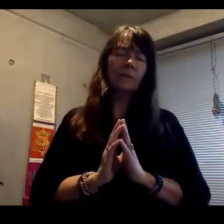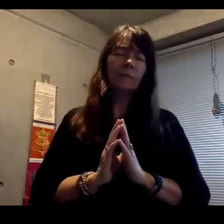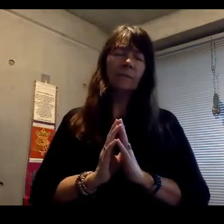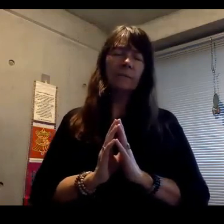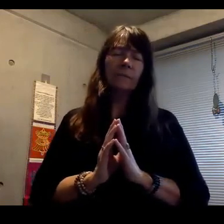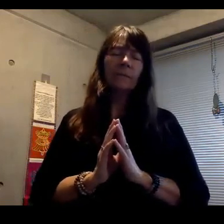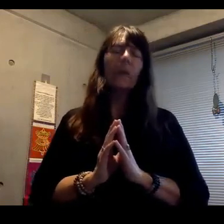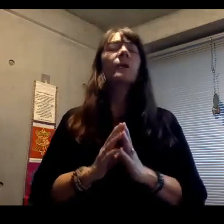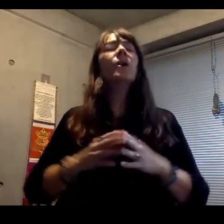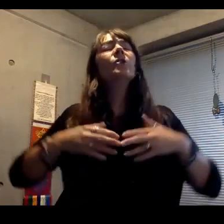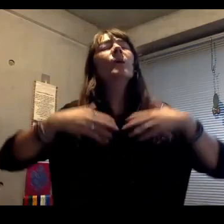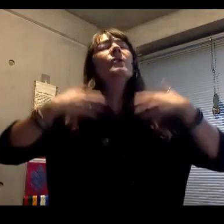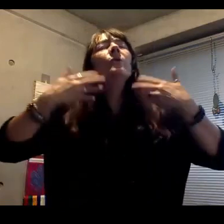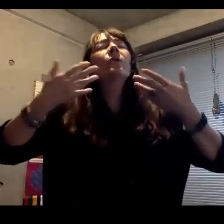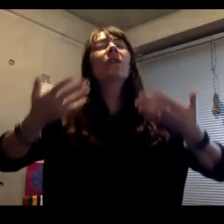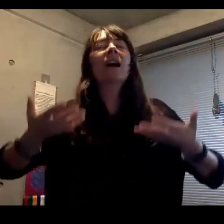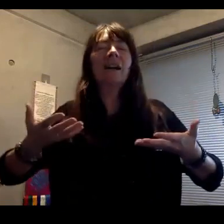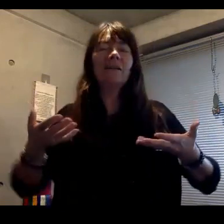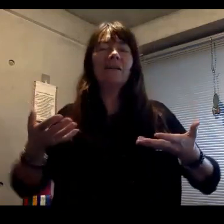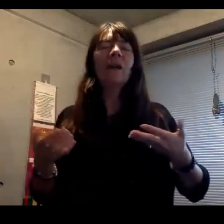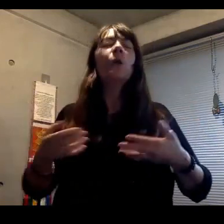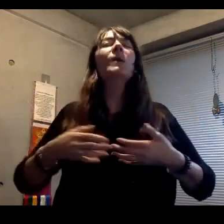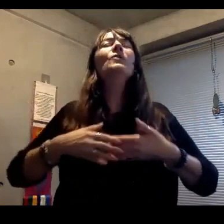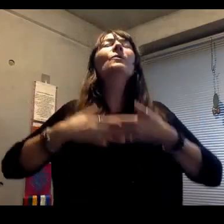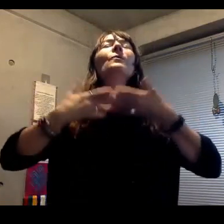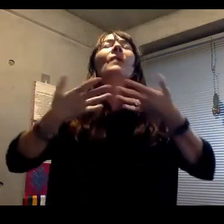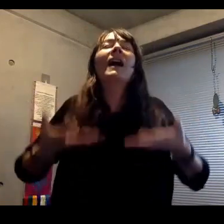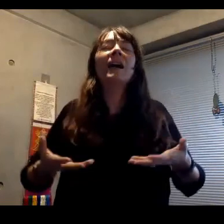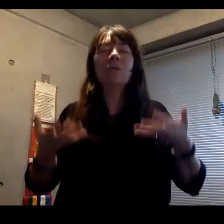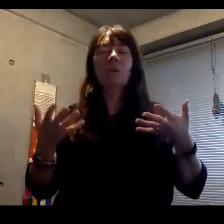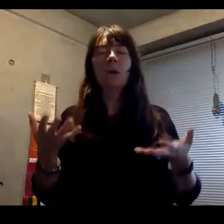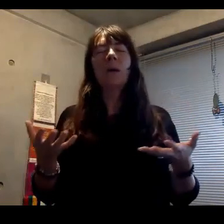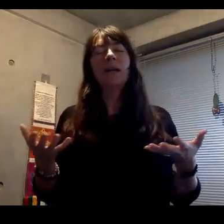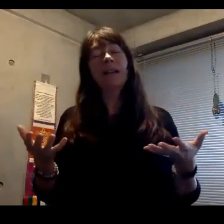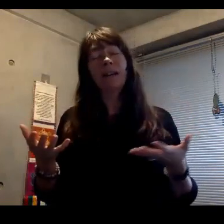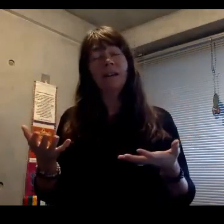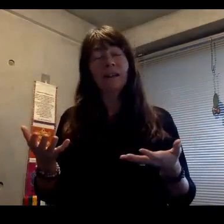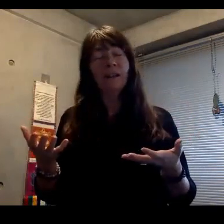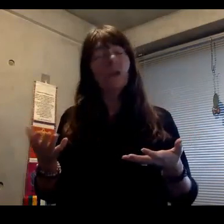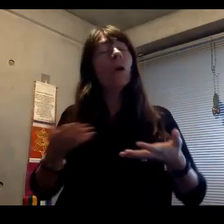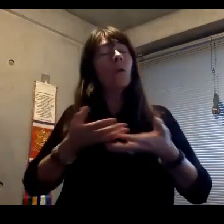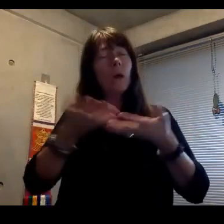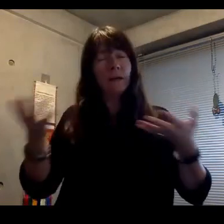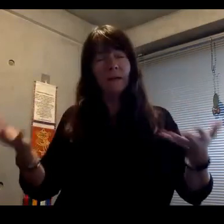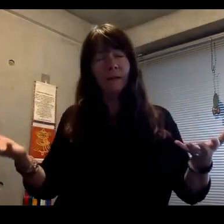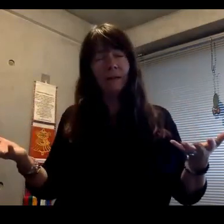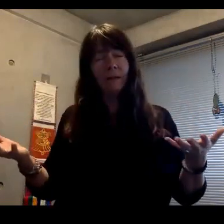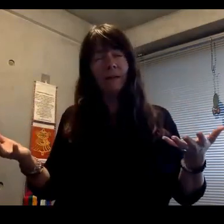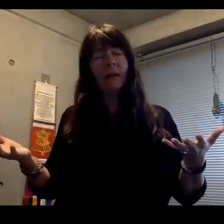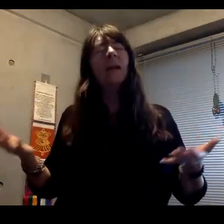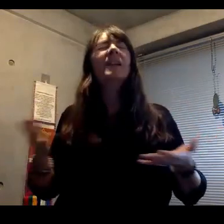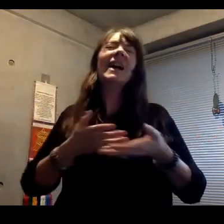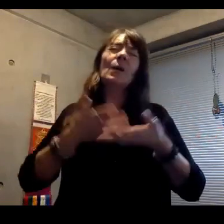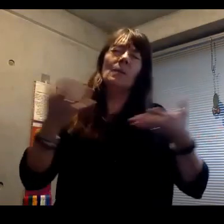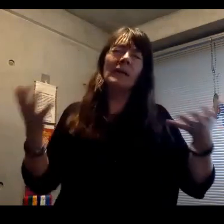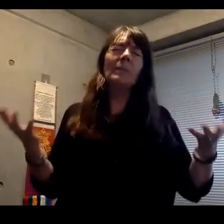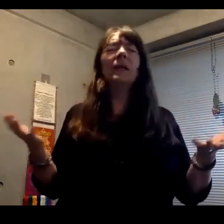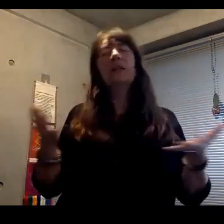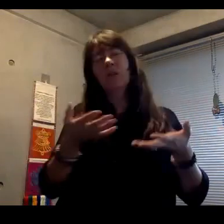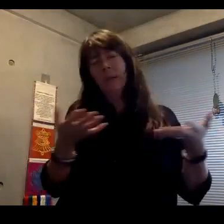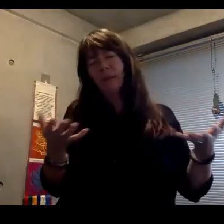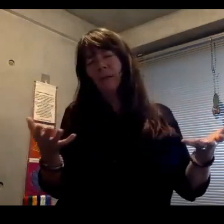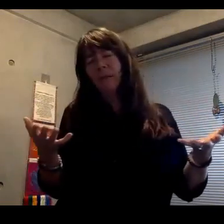all. Not when you arrive. When you arrive, you are one again. You're all one. Now there